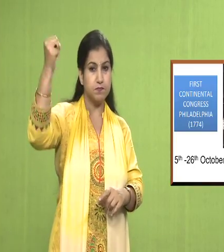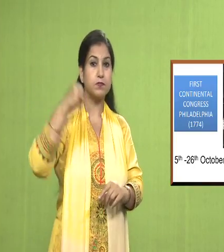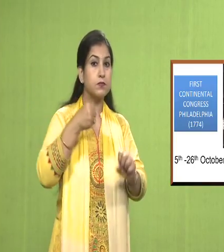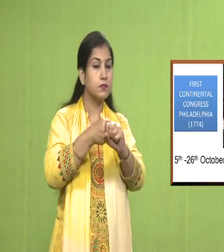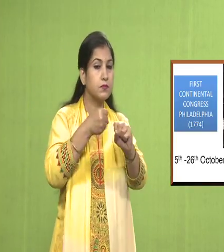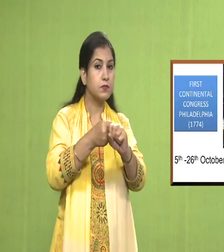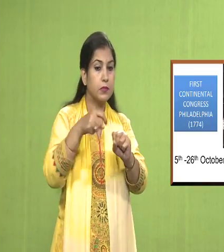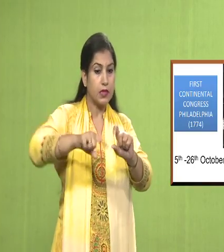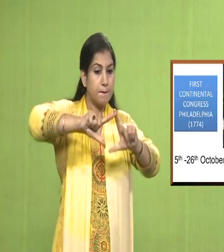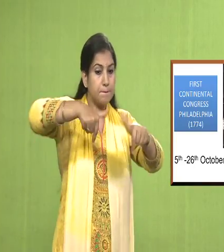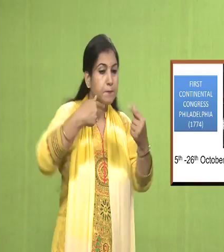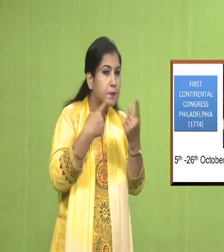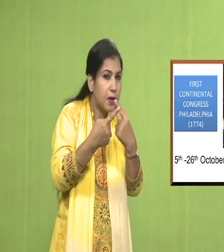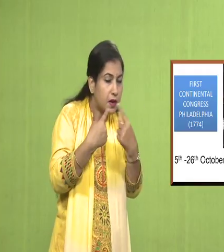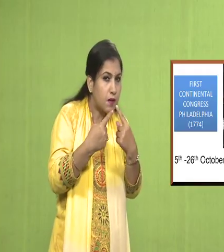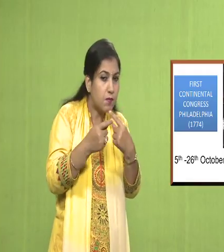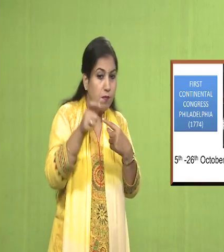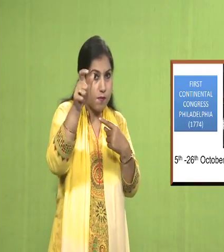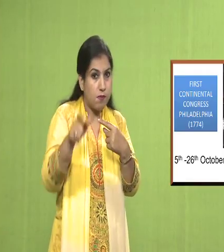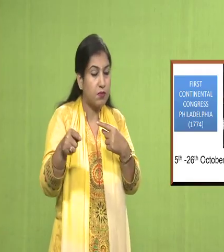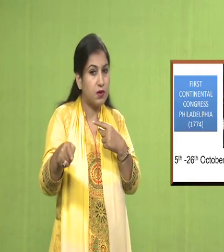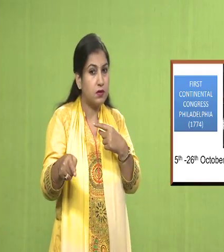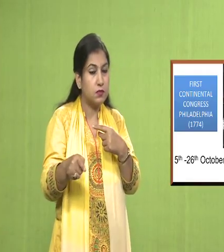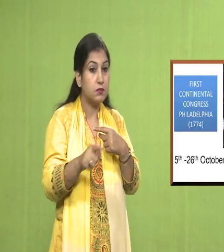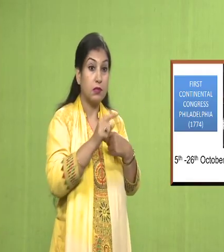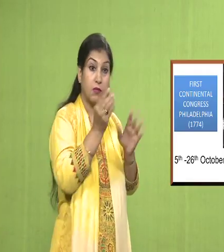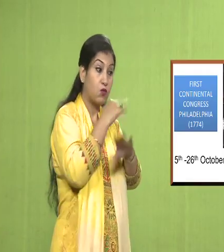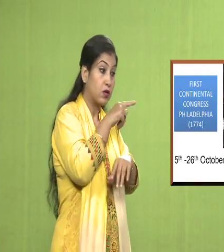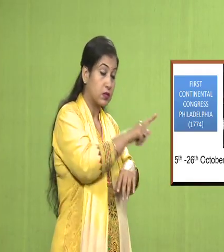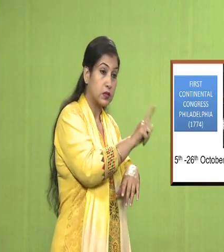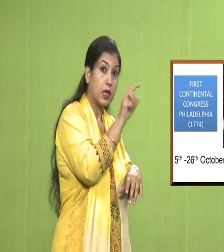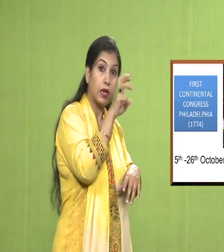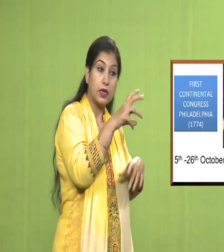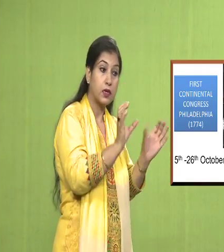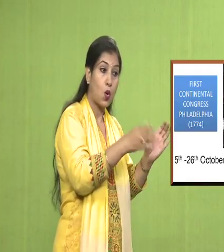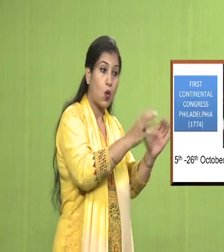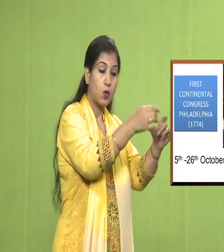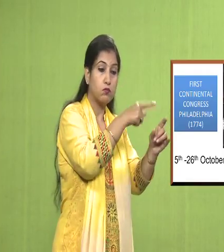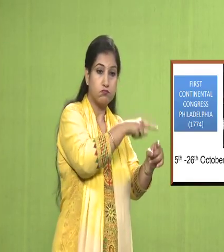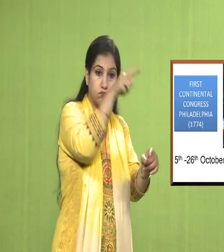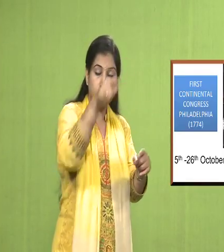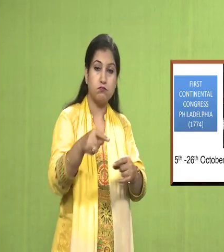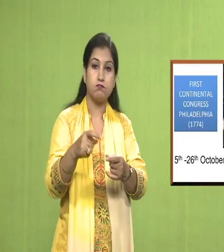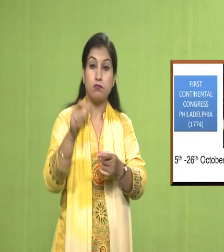During this meeting, the representatives of 13 colonies appealed to the King of